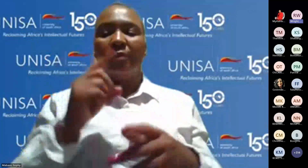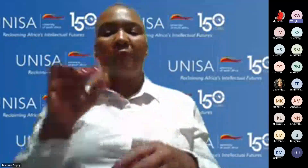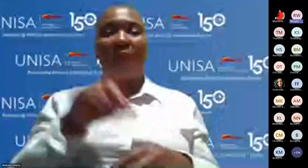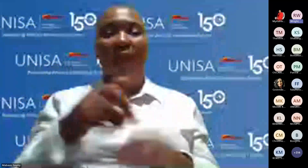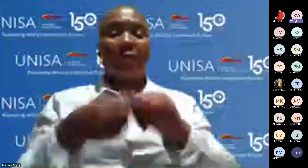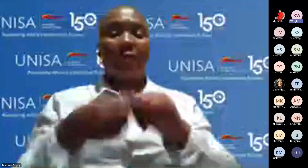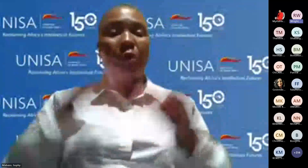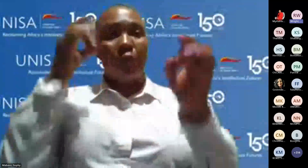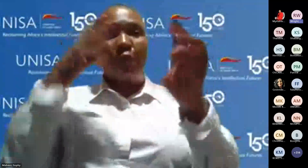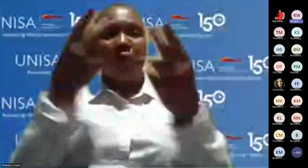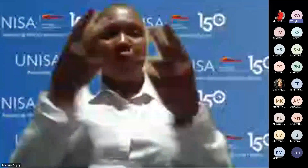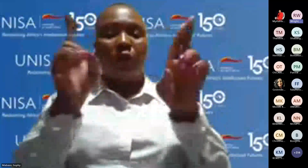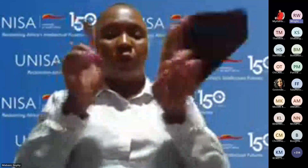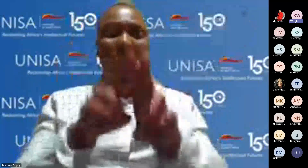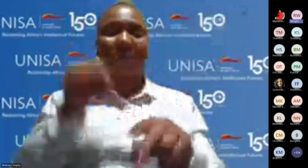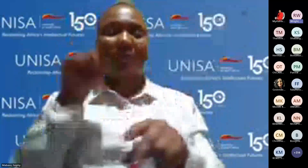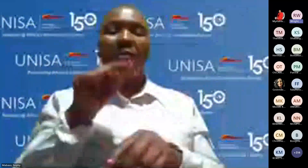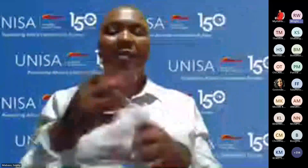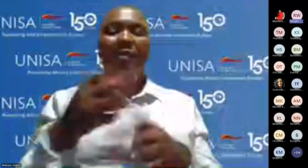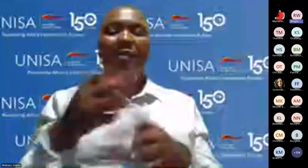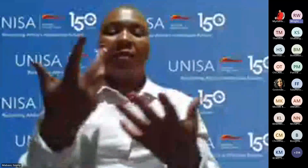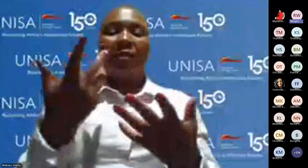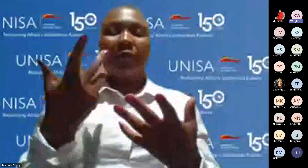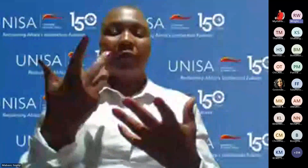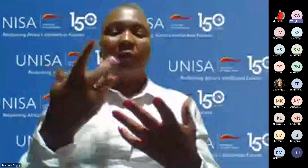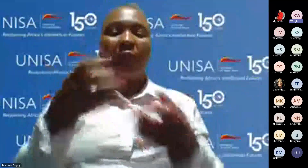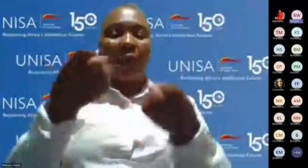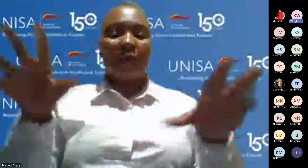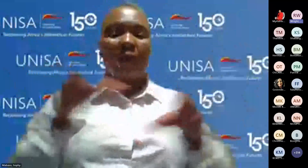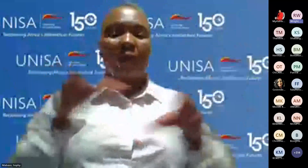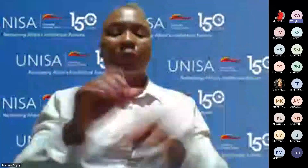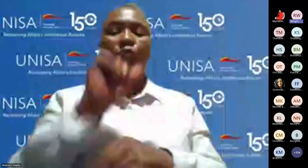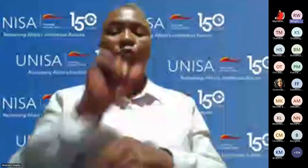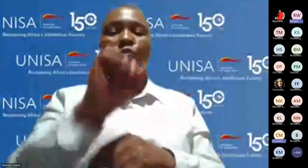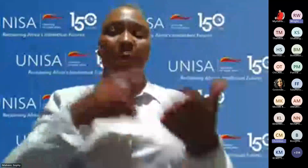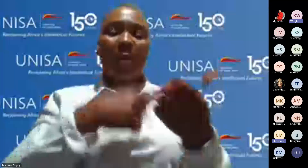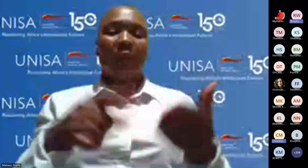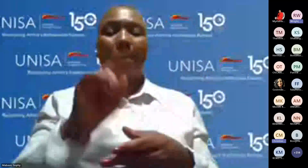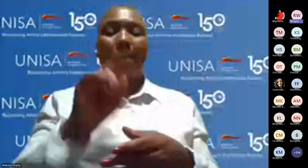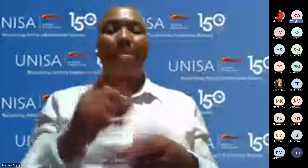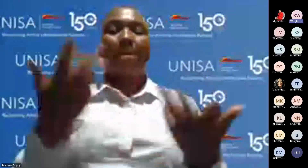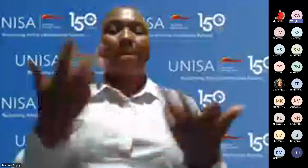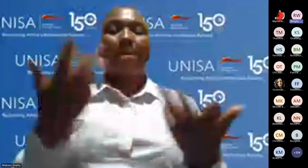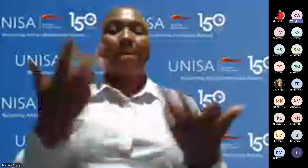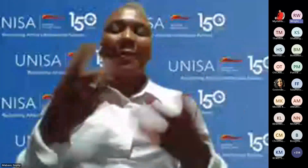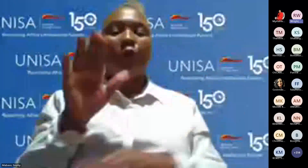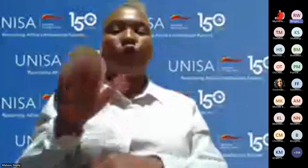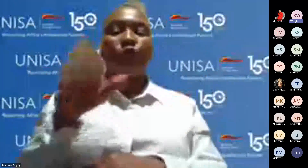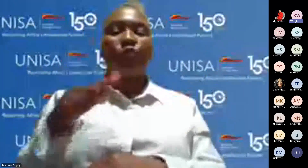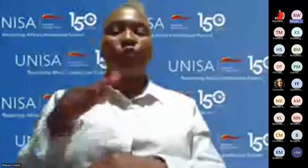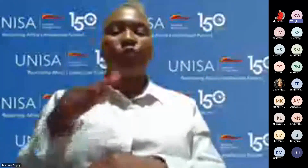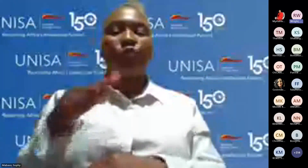university, and they might release your marks on that one. In terms of automatically